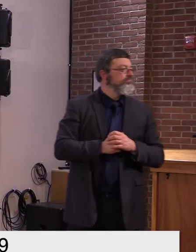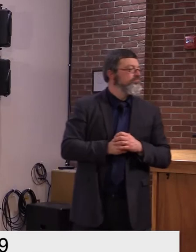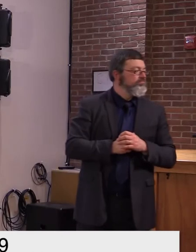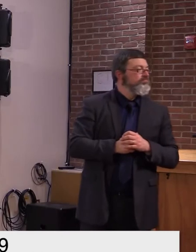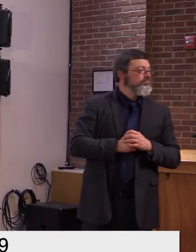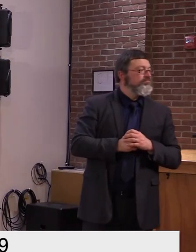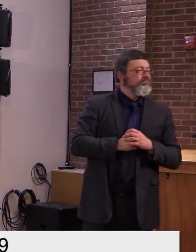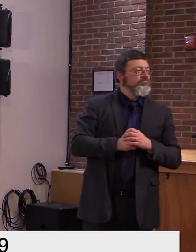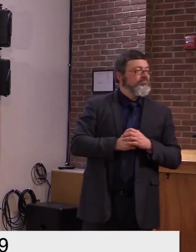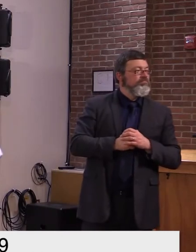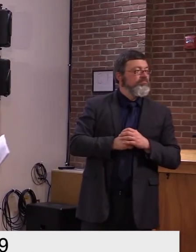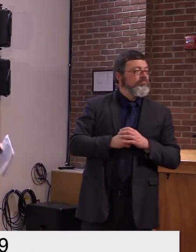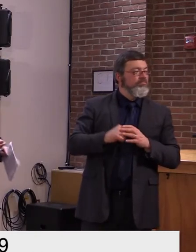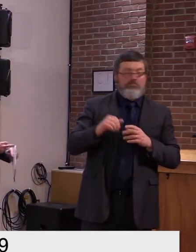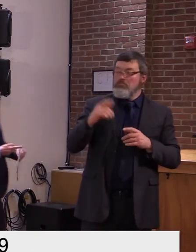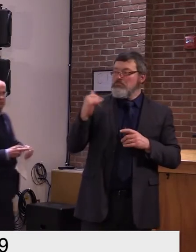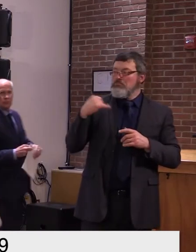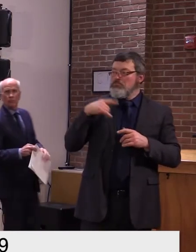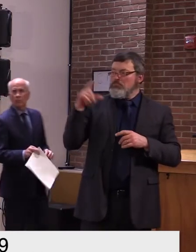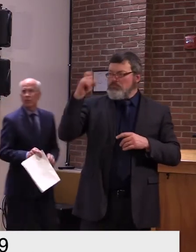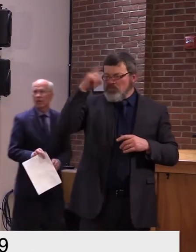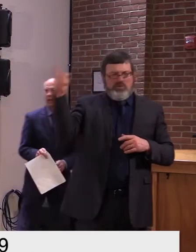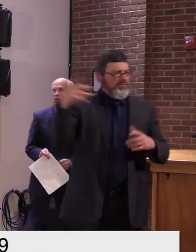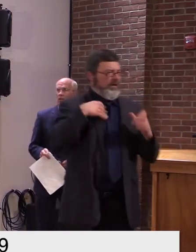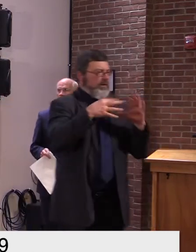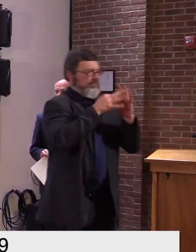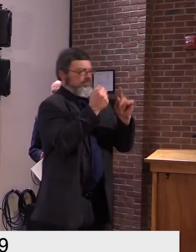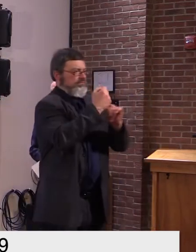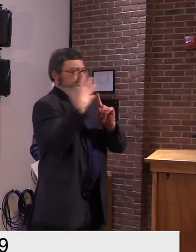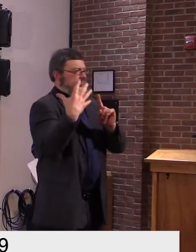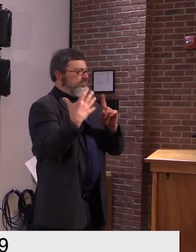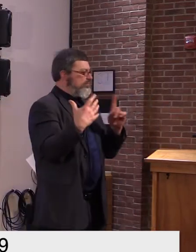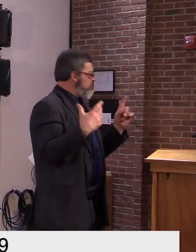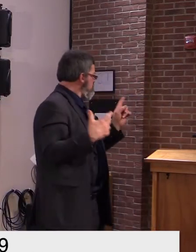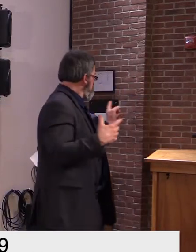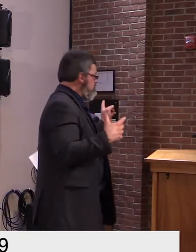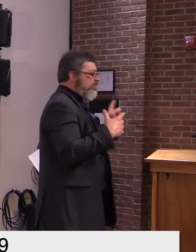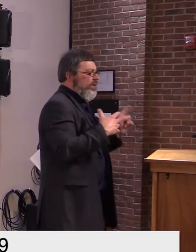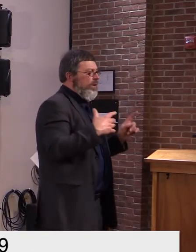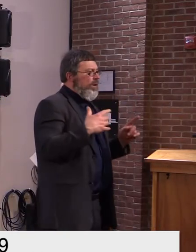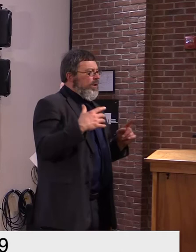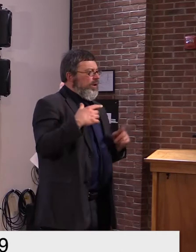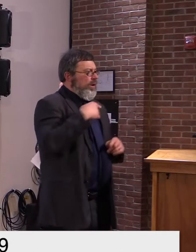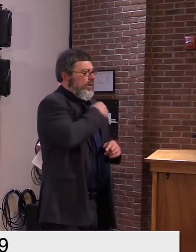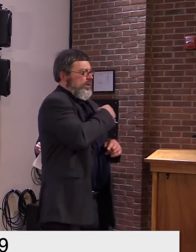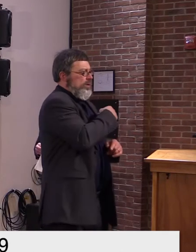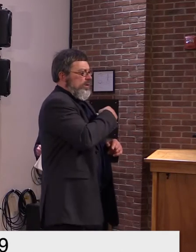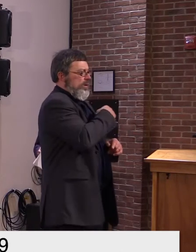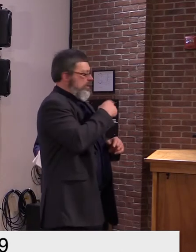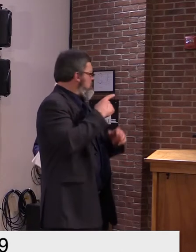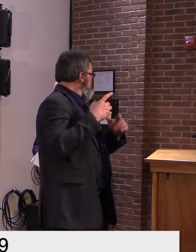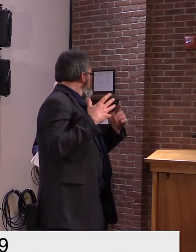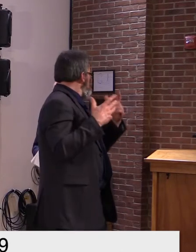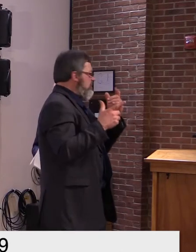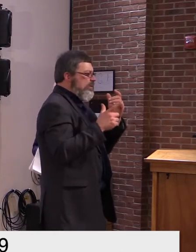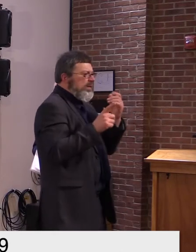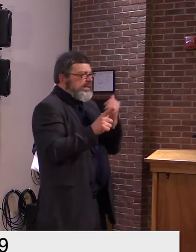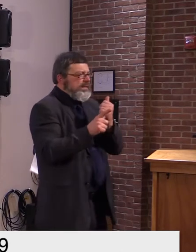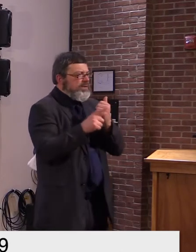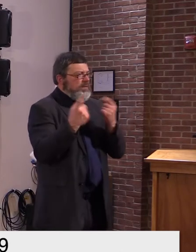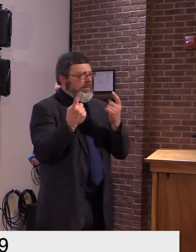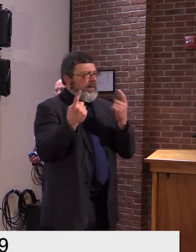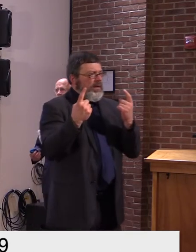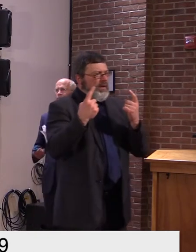Okay. Thank you, everyone. Andrew, from what I understand as well, and maybe Congressman Welch can substantiate this if he knows, but I believe